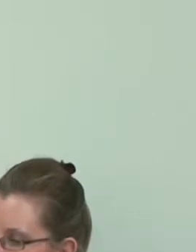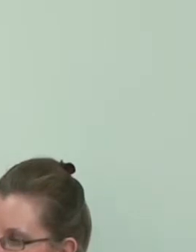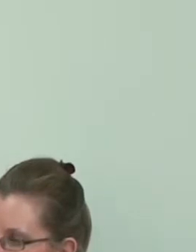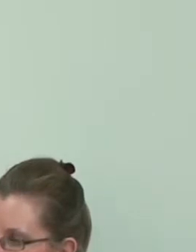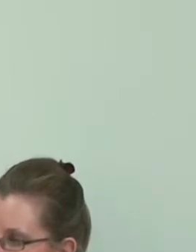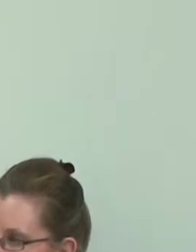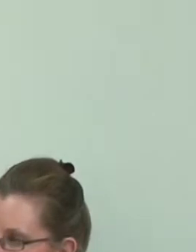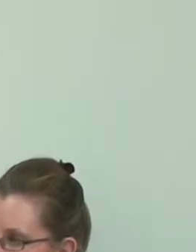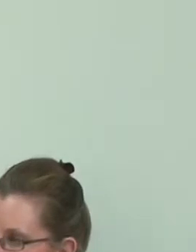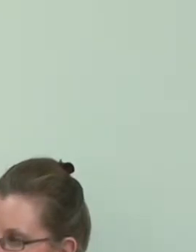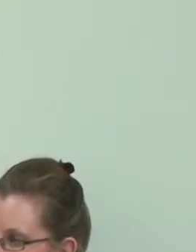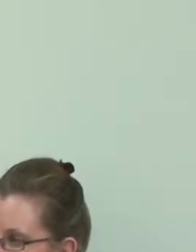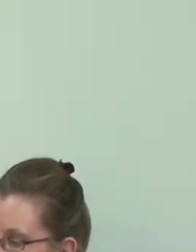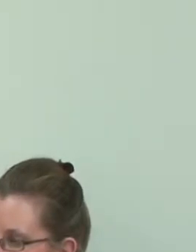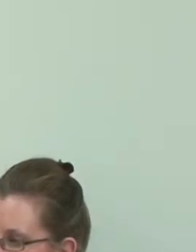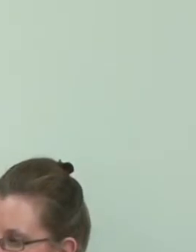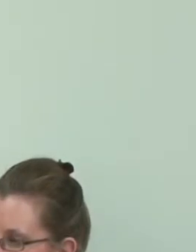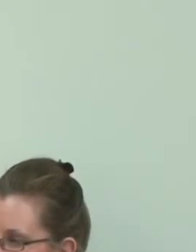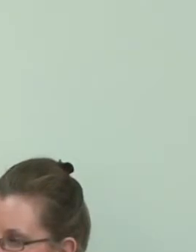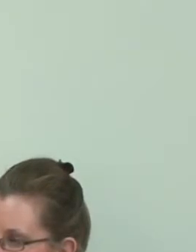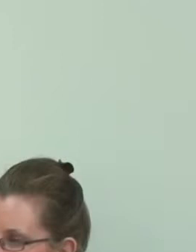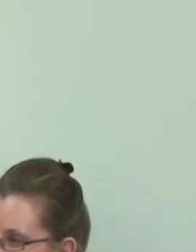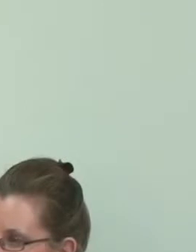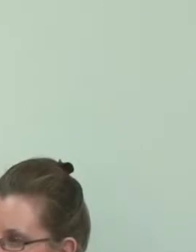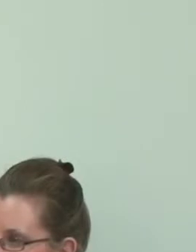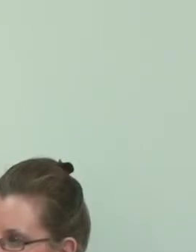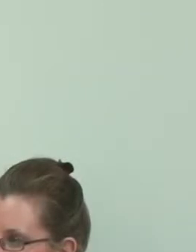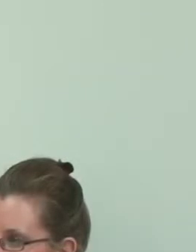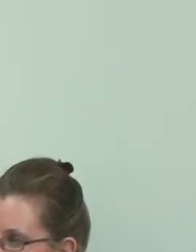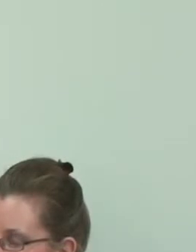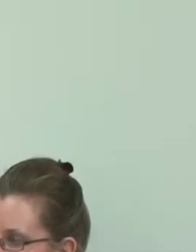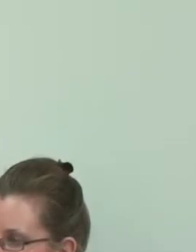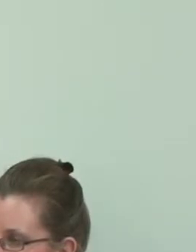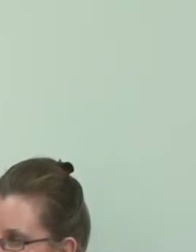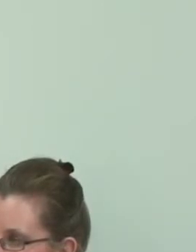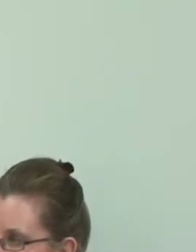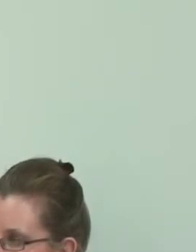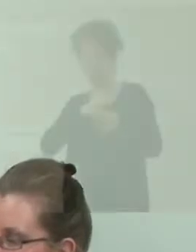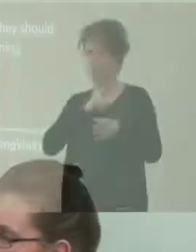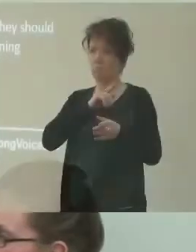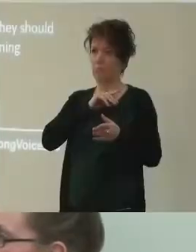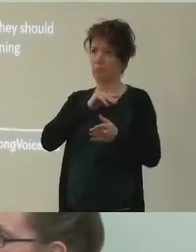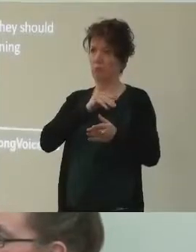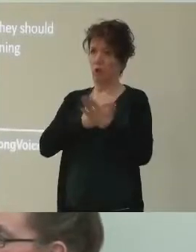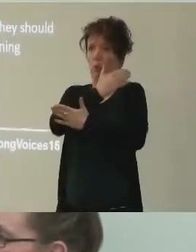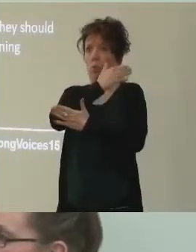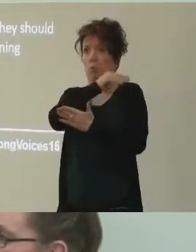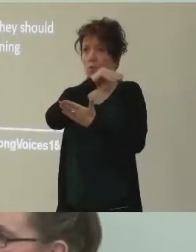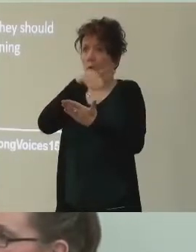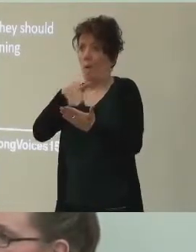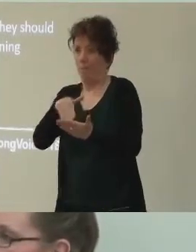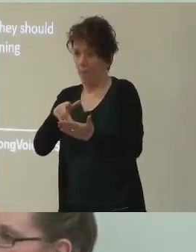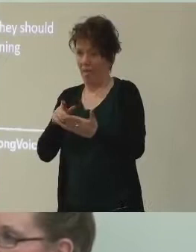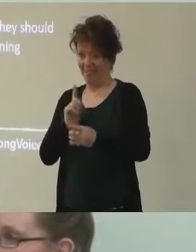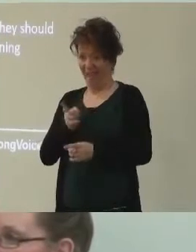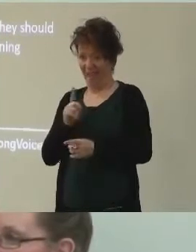engage other young people. You know, so it's that thing about a young person coming into your organisation. They're a member of your